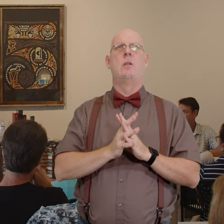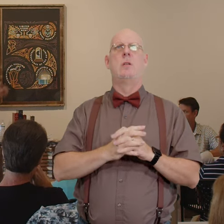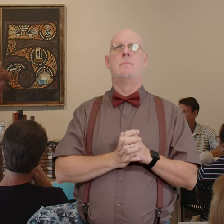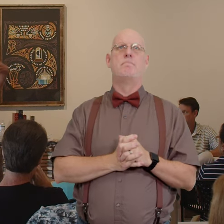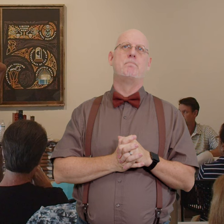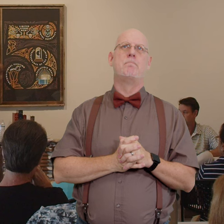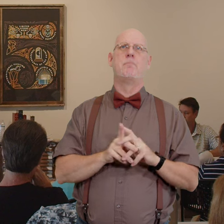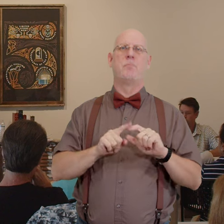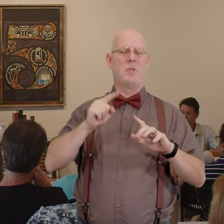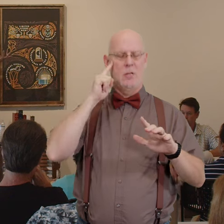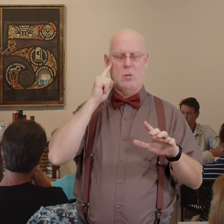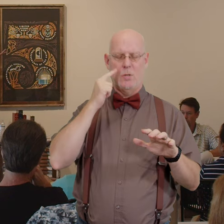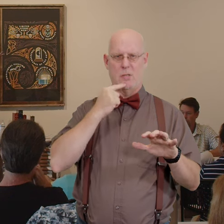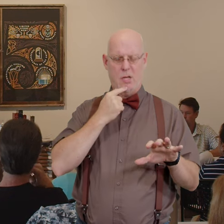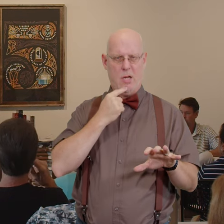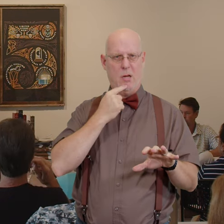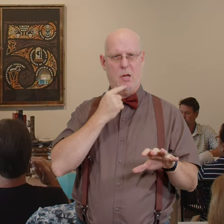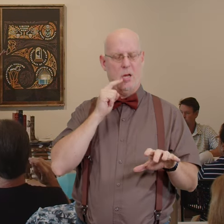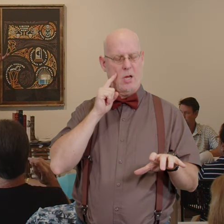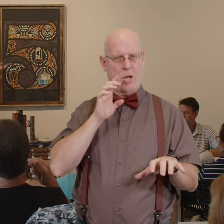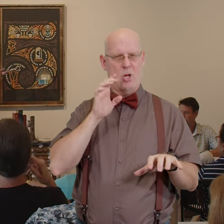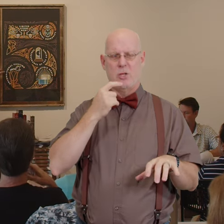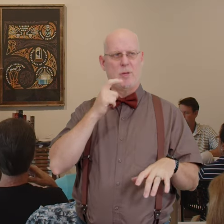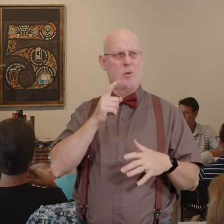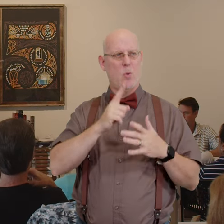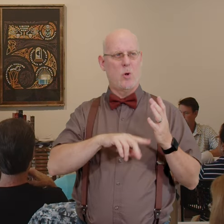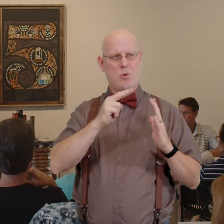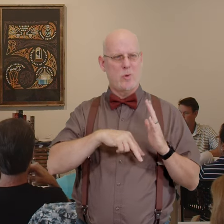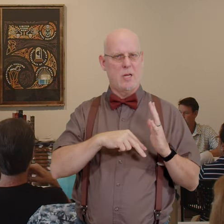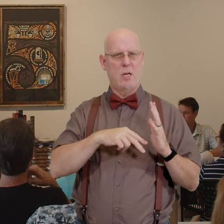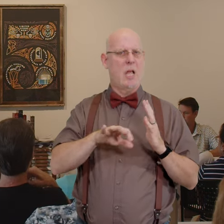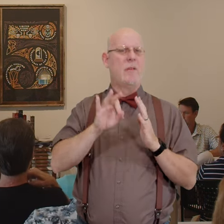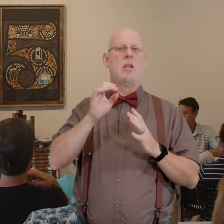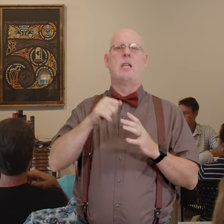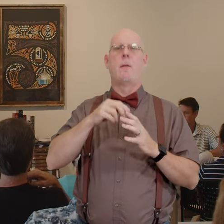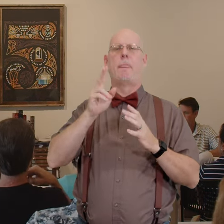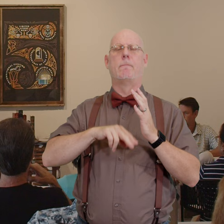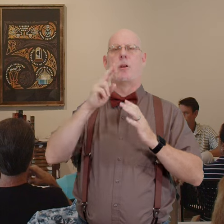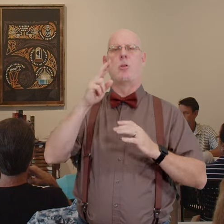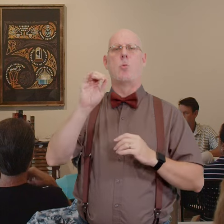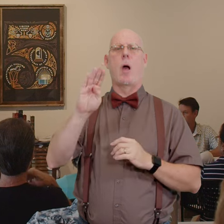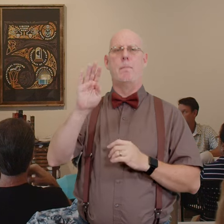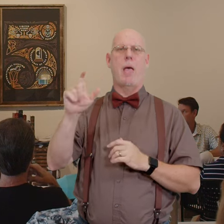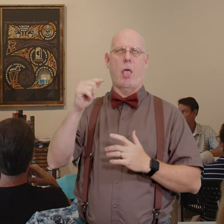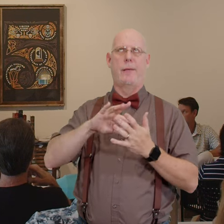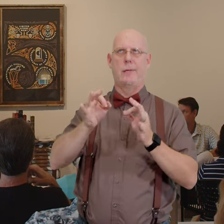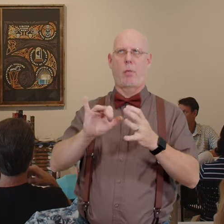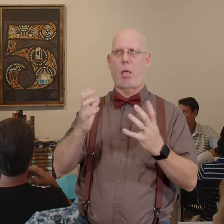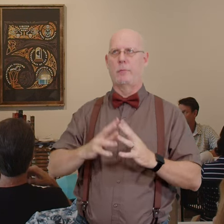moment, I couldn't even think what to say. But I should have been like, what do you read then? I found out later he reads Rod Bell, so that should have explained a